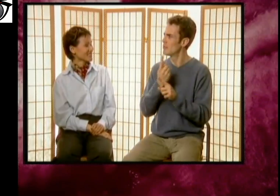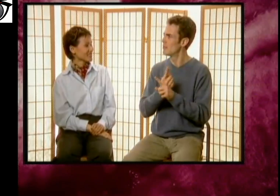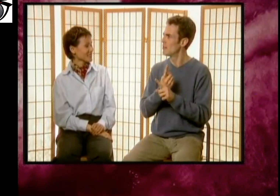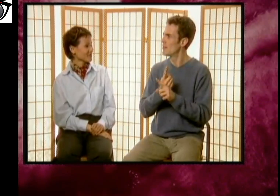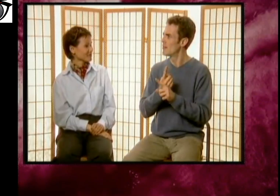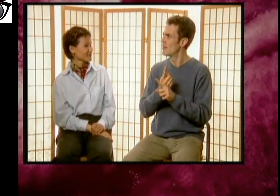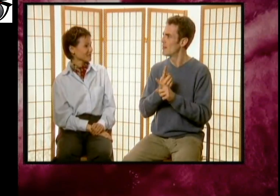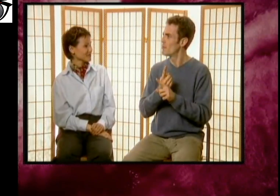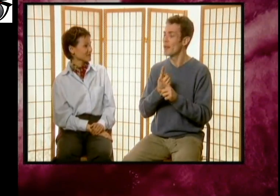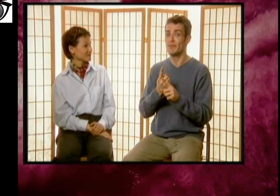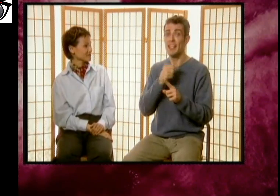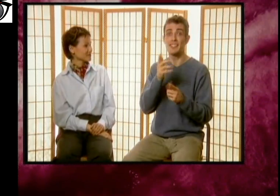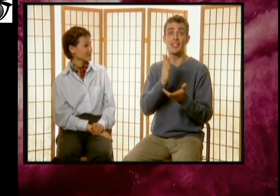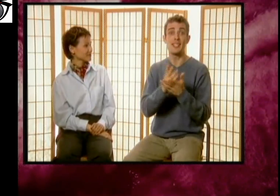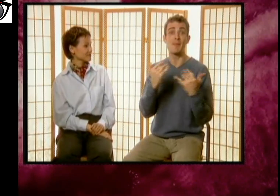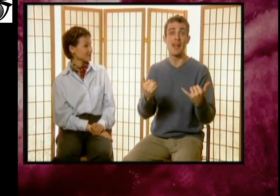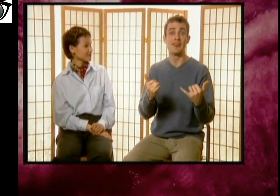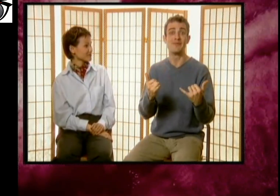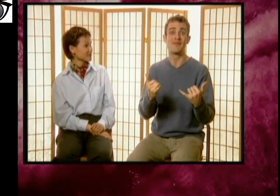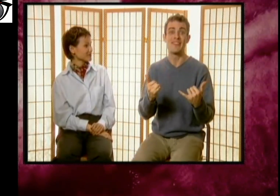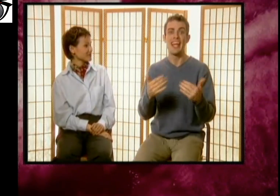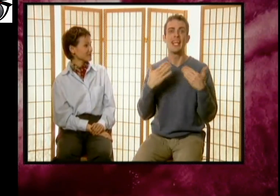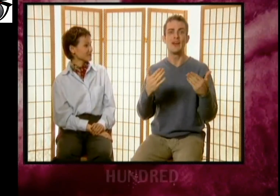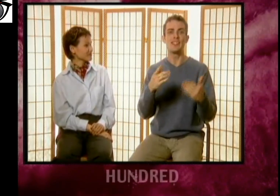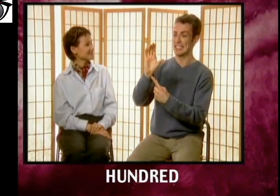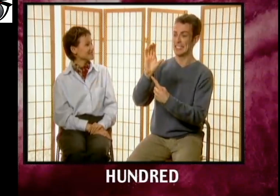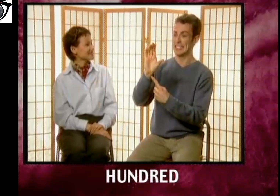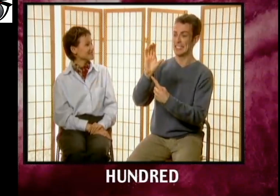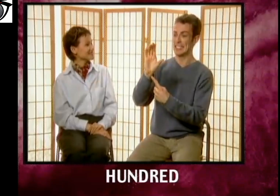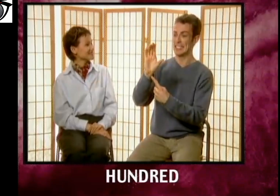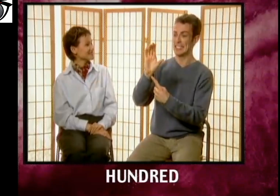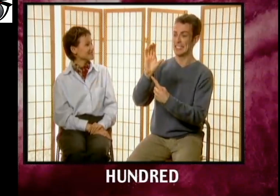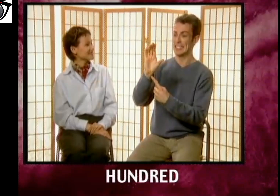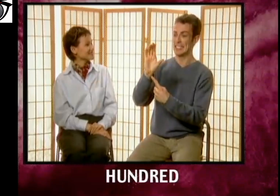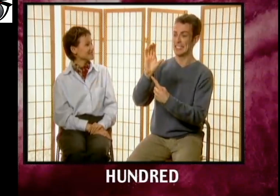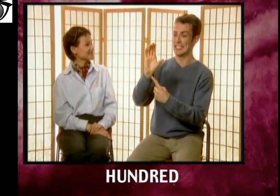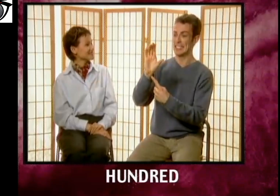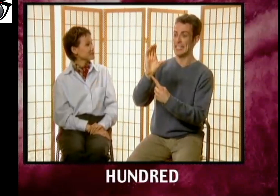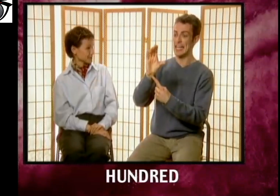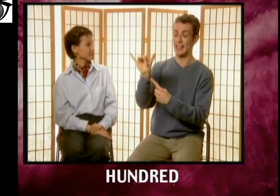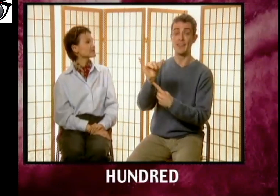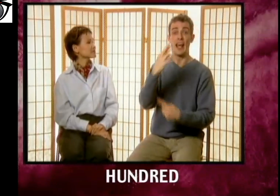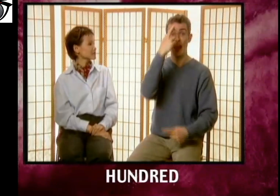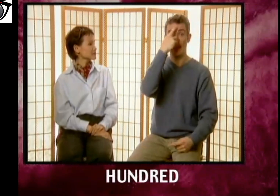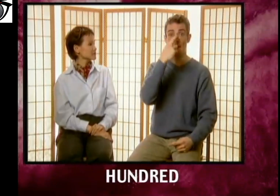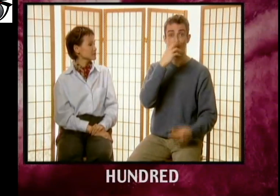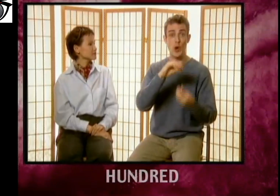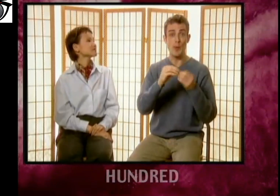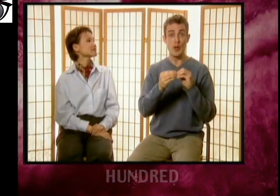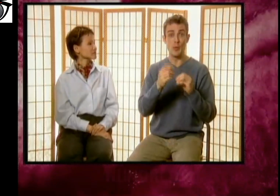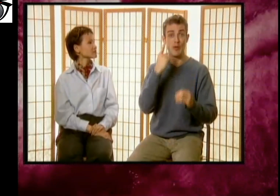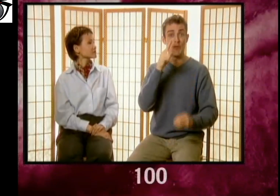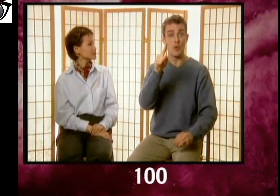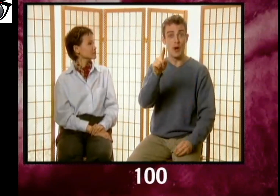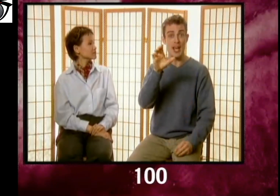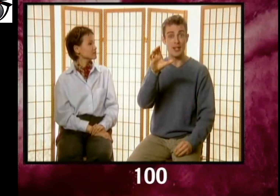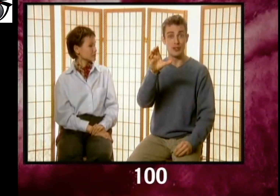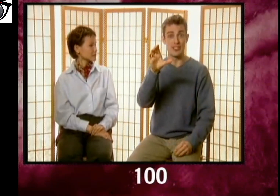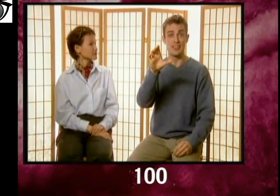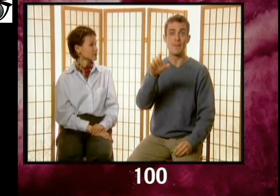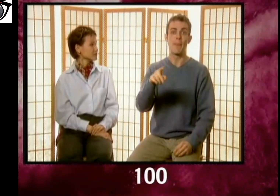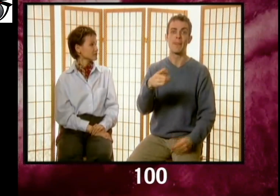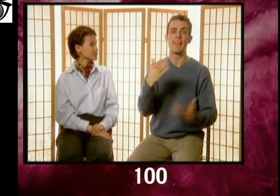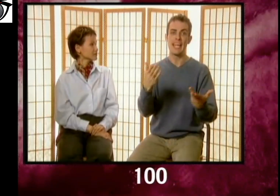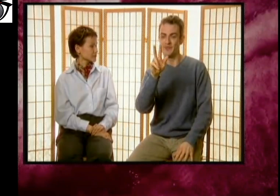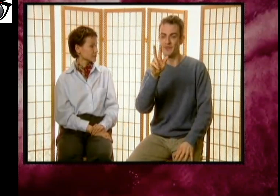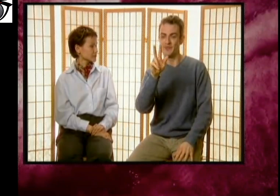logical. But let's not stop now. Here are the signs for 100. C, like the Roman numeral for